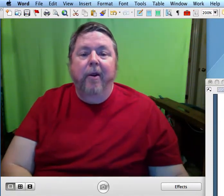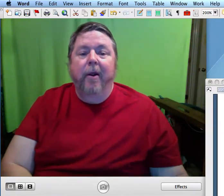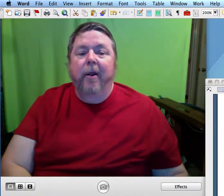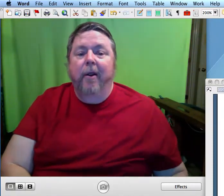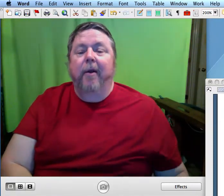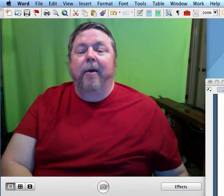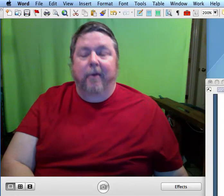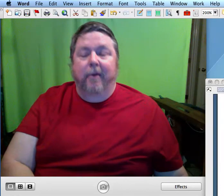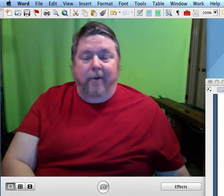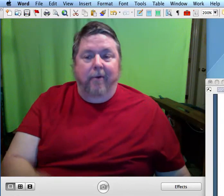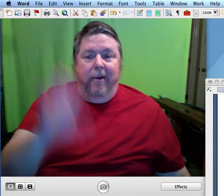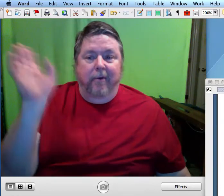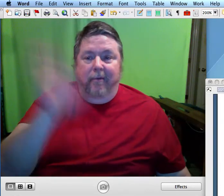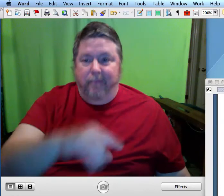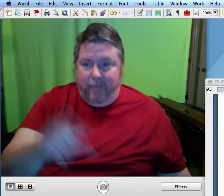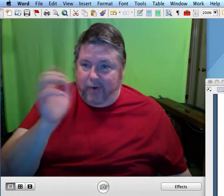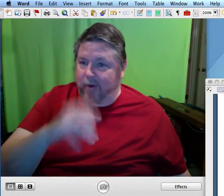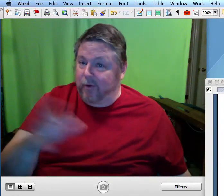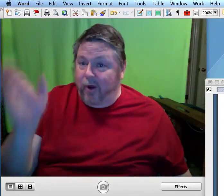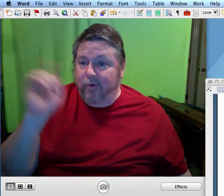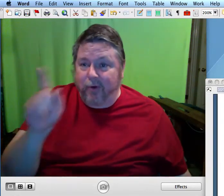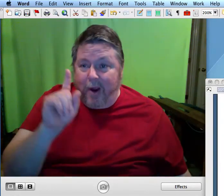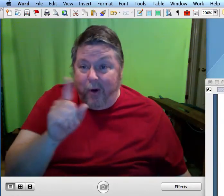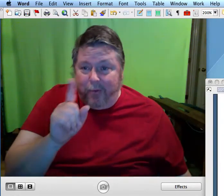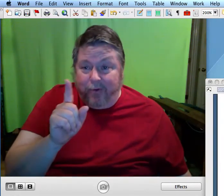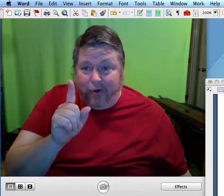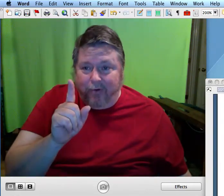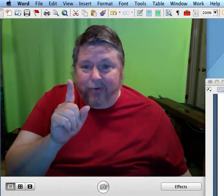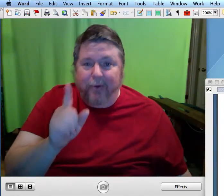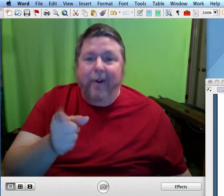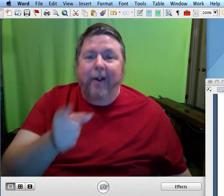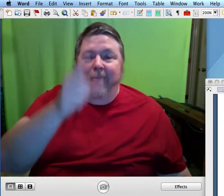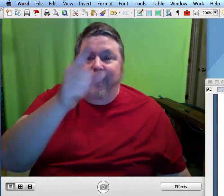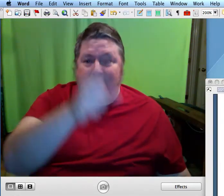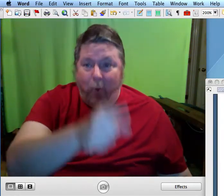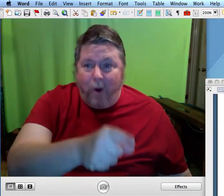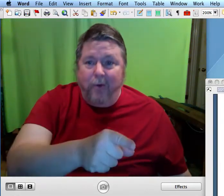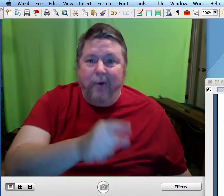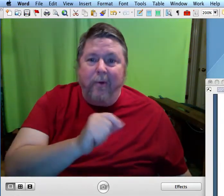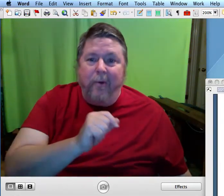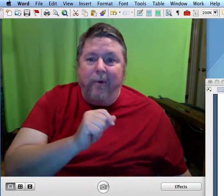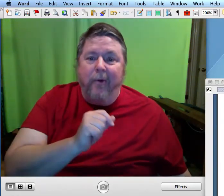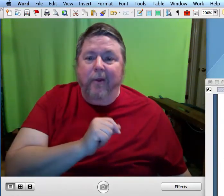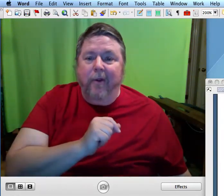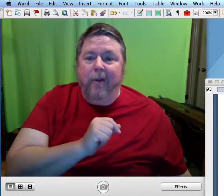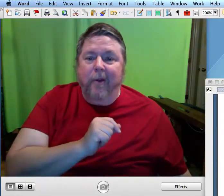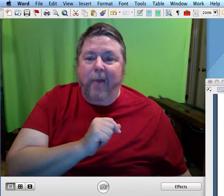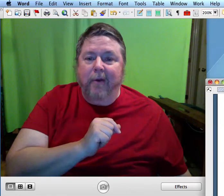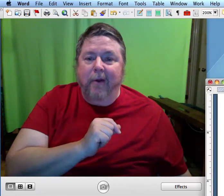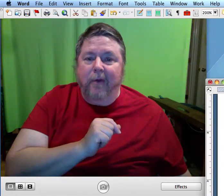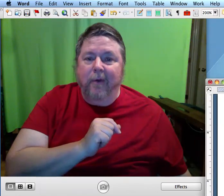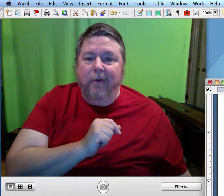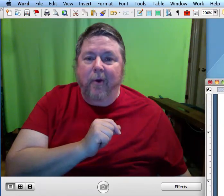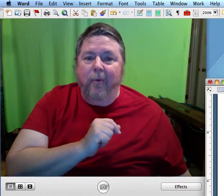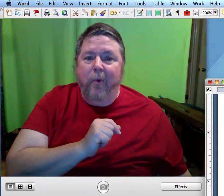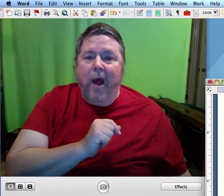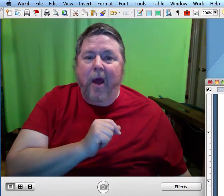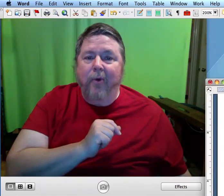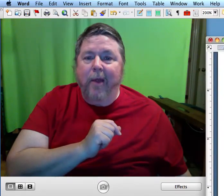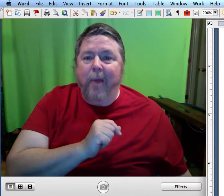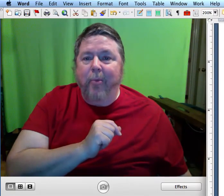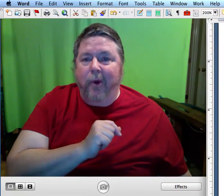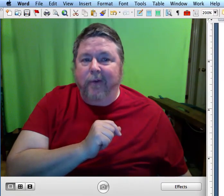right? Okay, so this is all review. I hope this is all review for why are we doing what we're doing. So let's get back to this. So